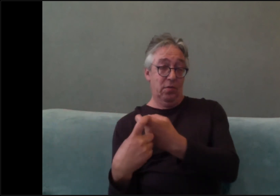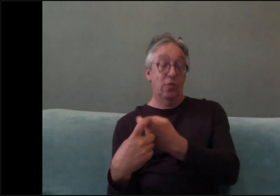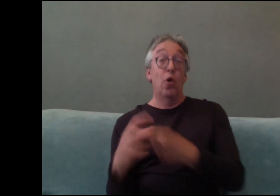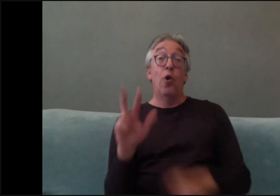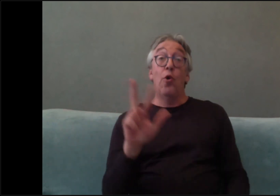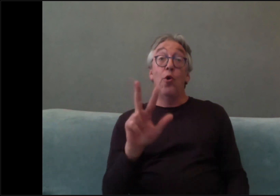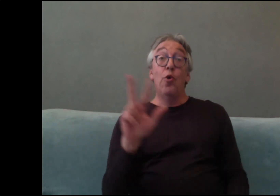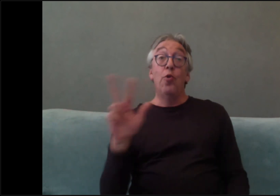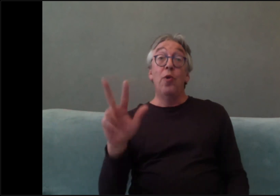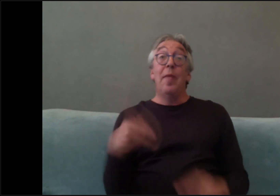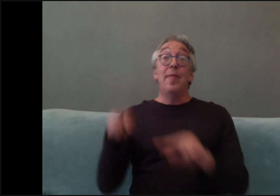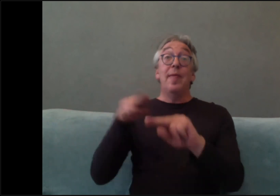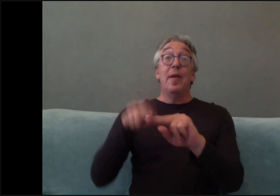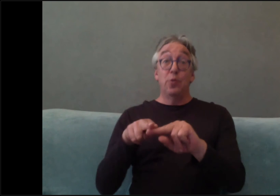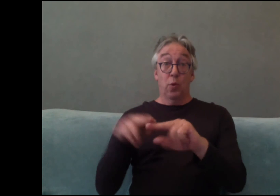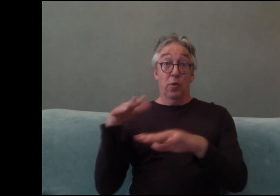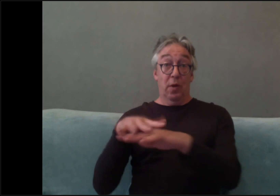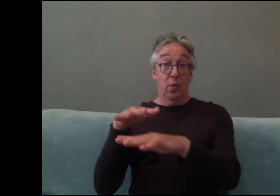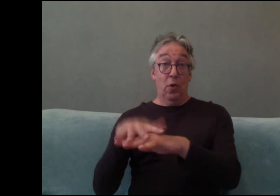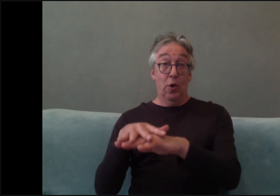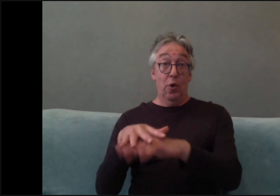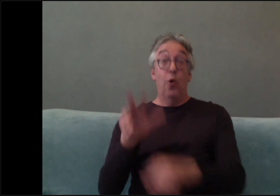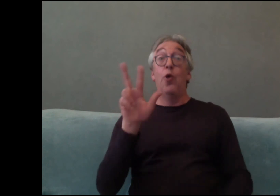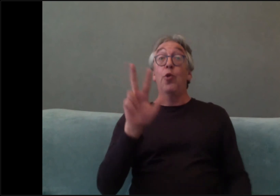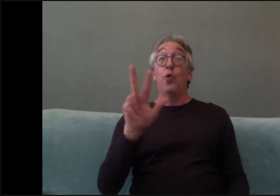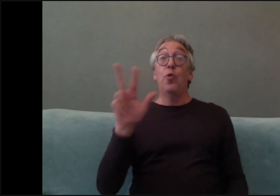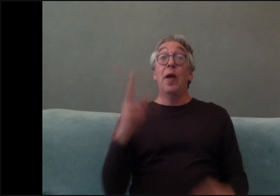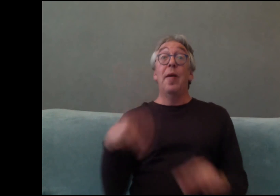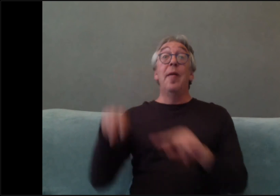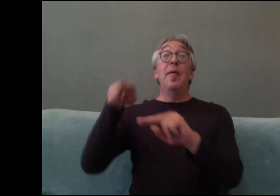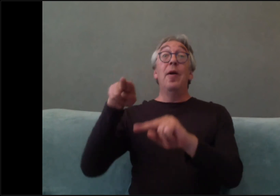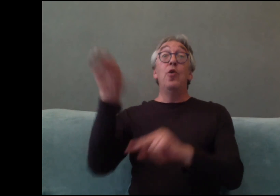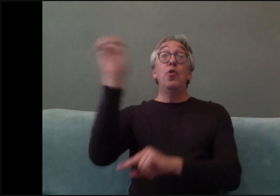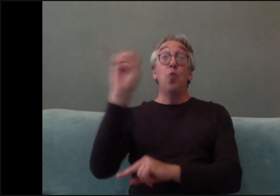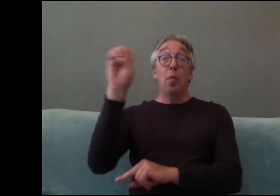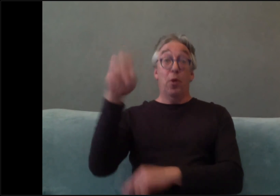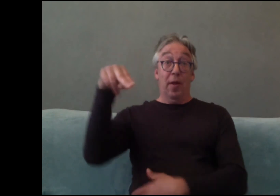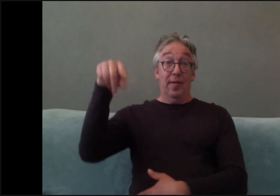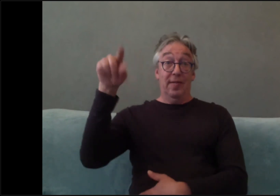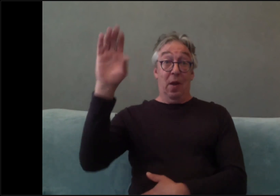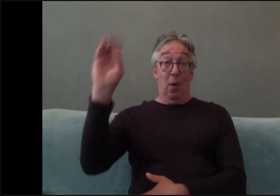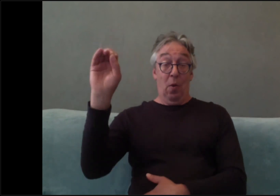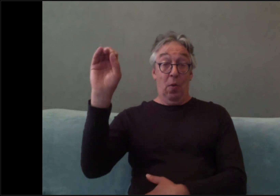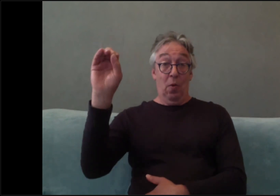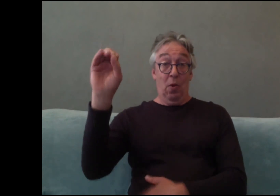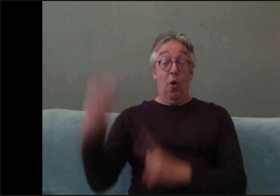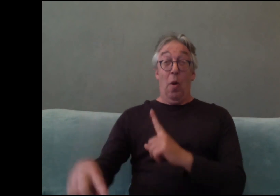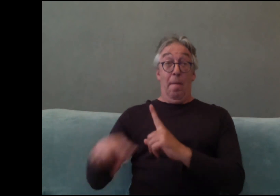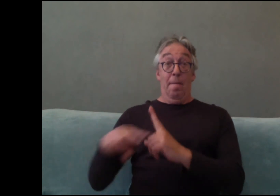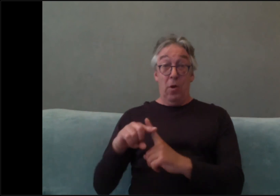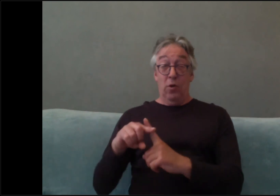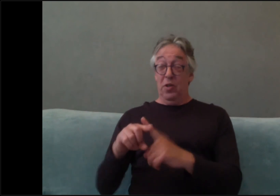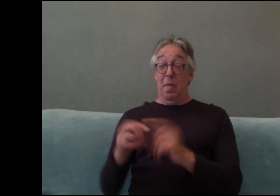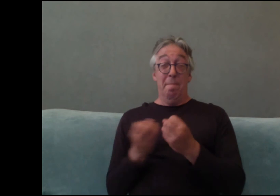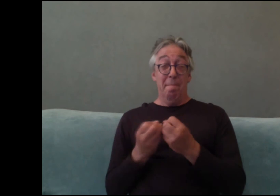and 13 European NGOs as members, together with people with direct experience of poverty, which are part